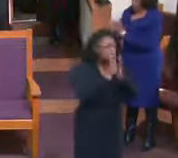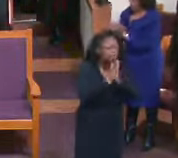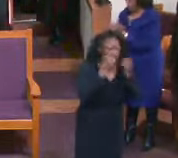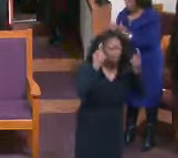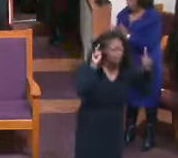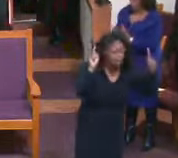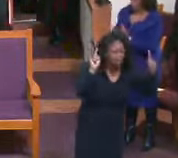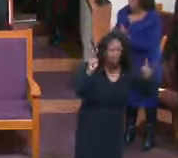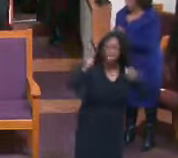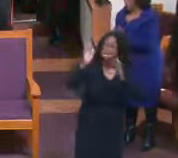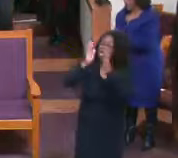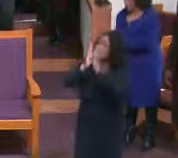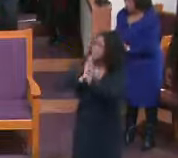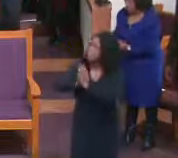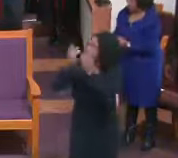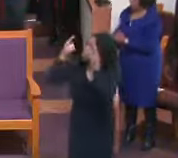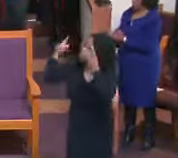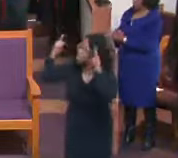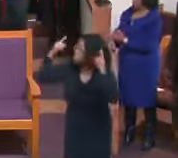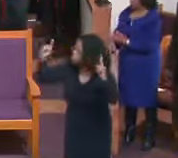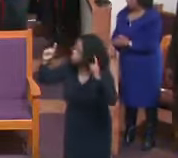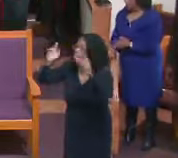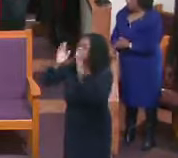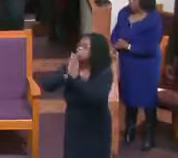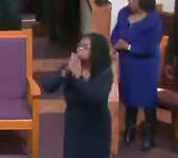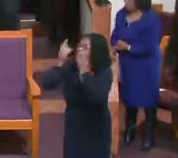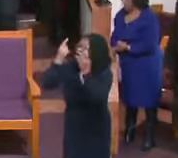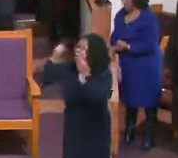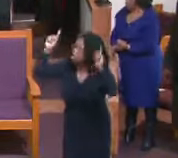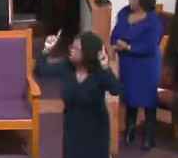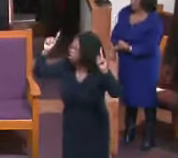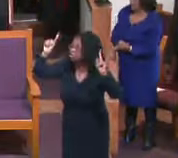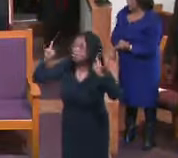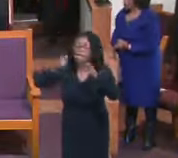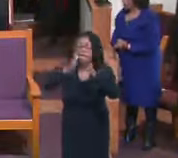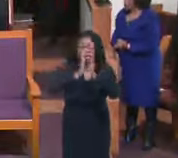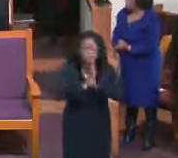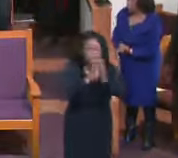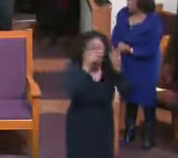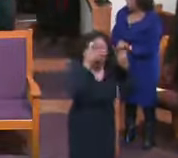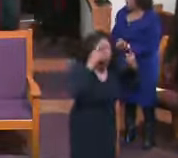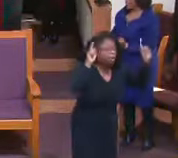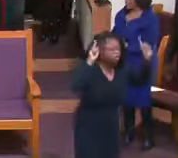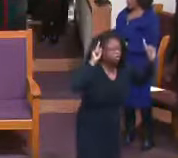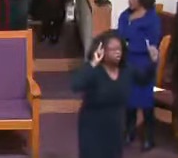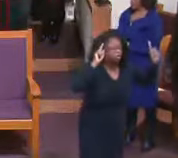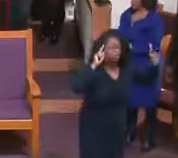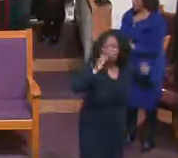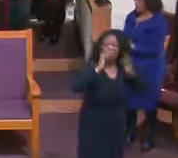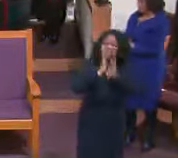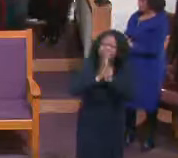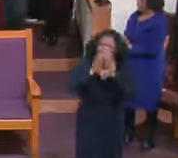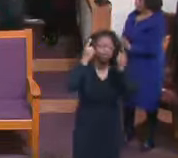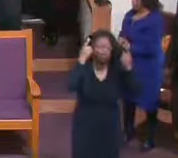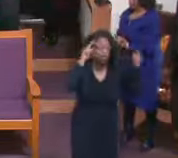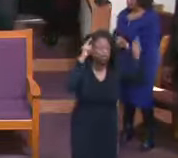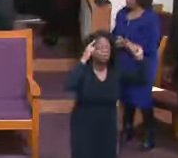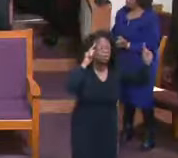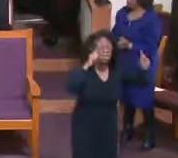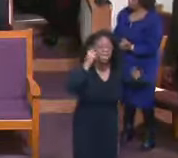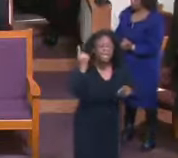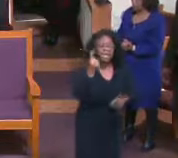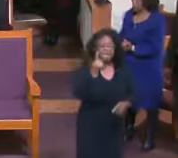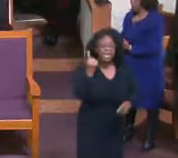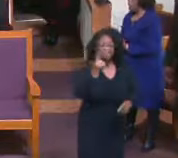works. Prayer works. Prayer works. Prayer works. Prayer works.